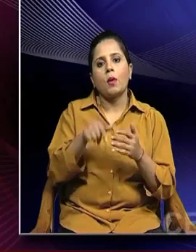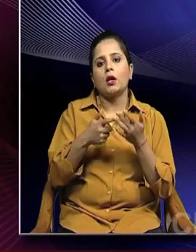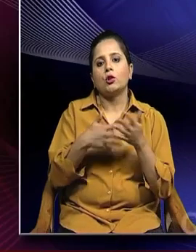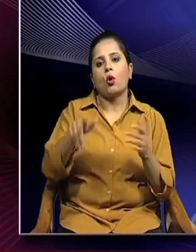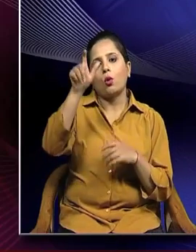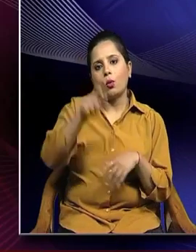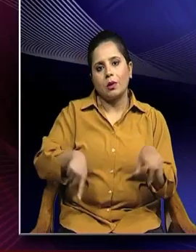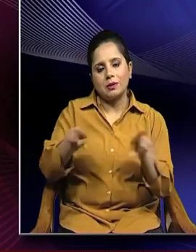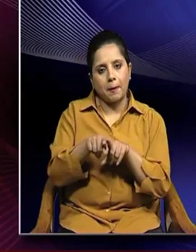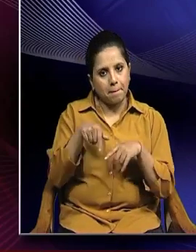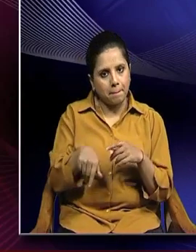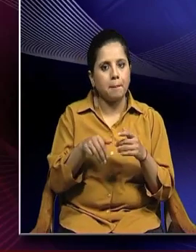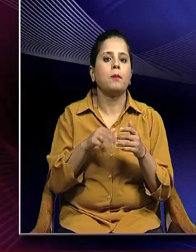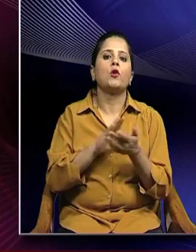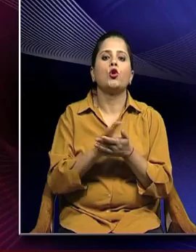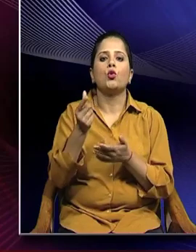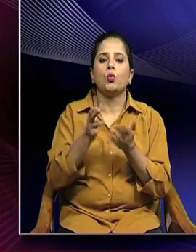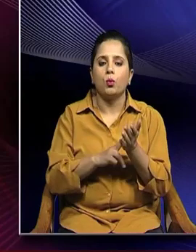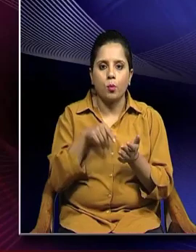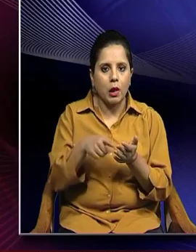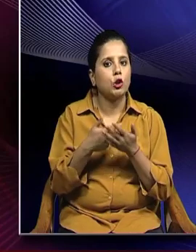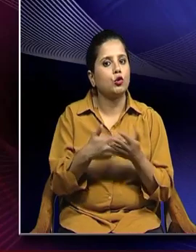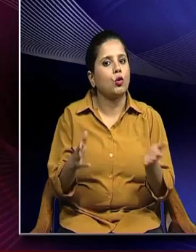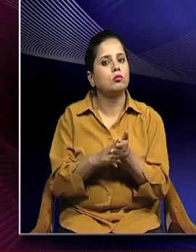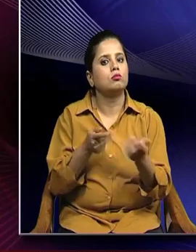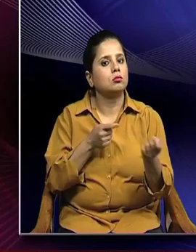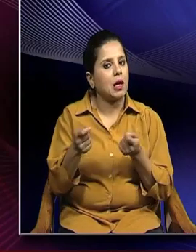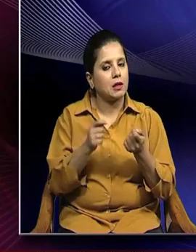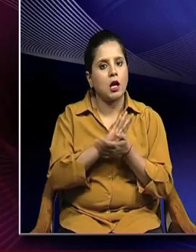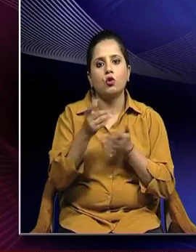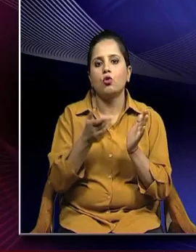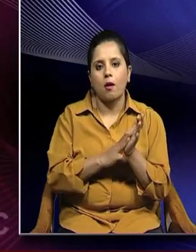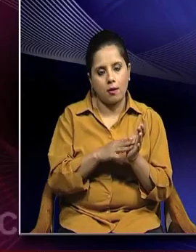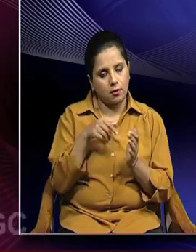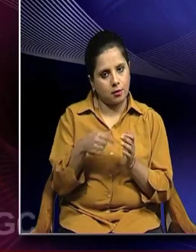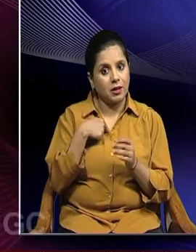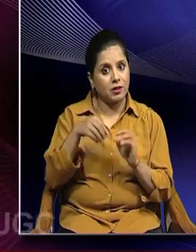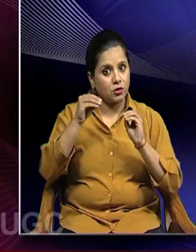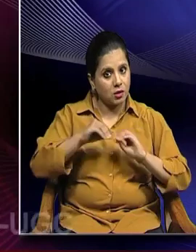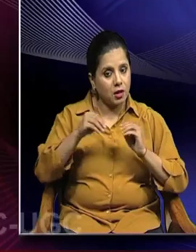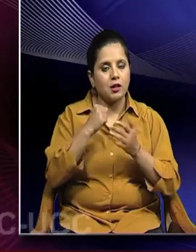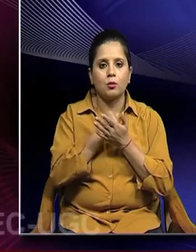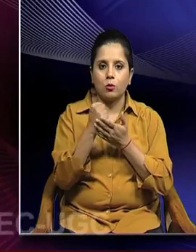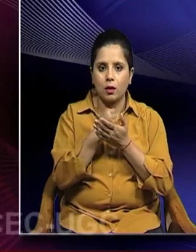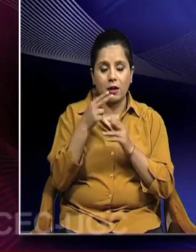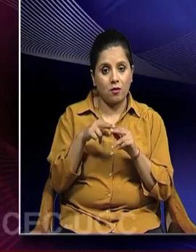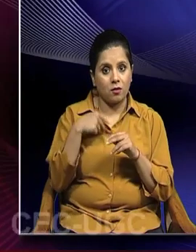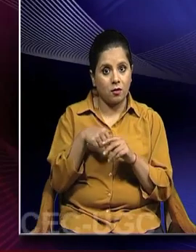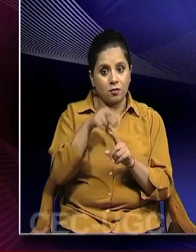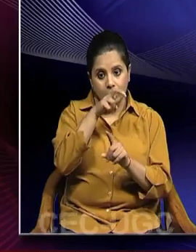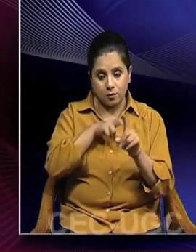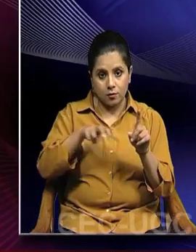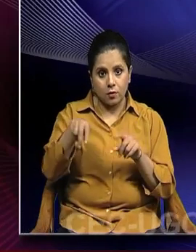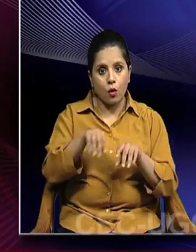human resource management. We teach and we practice. If we look at the transcendental or